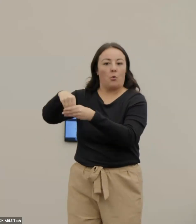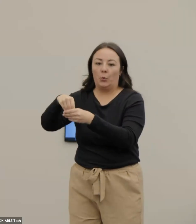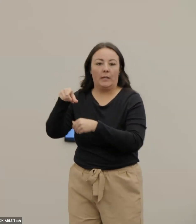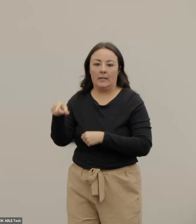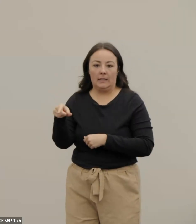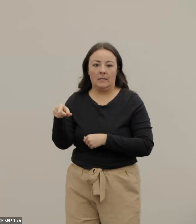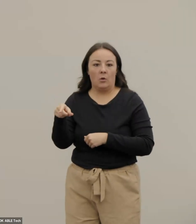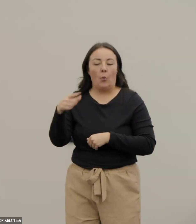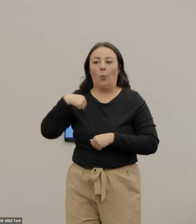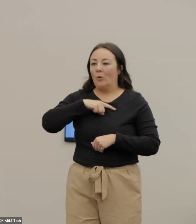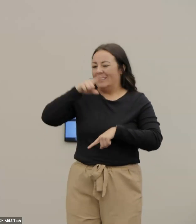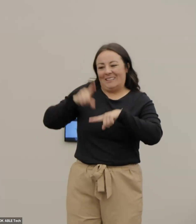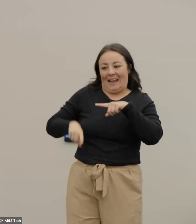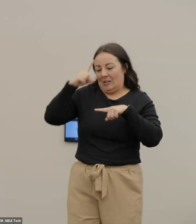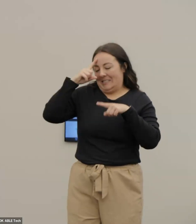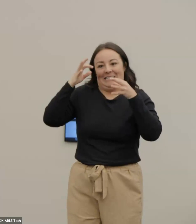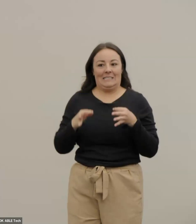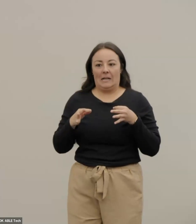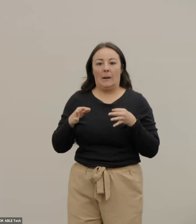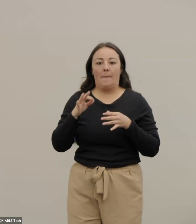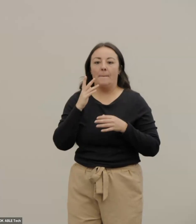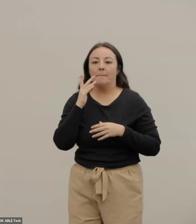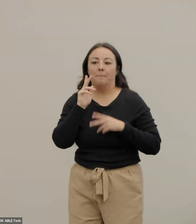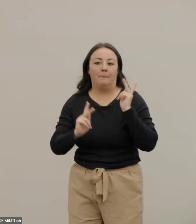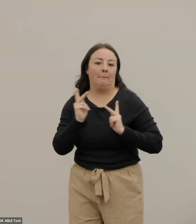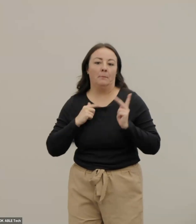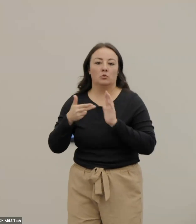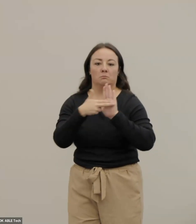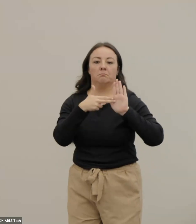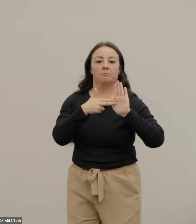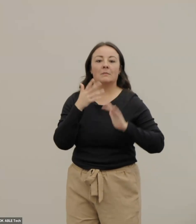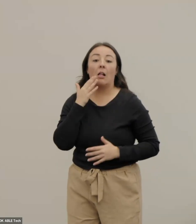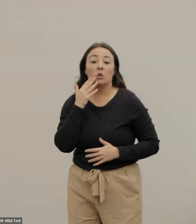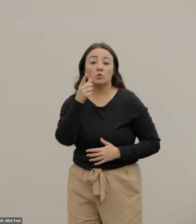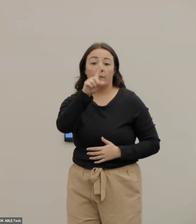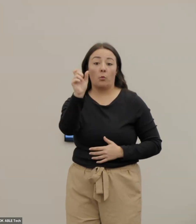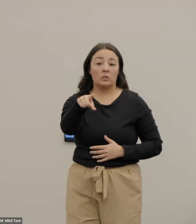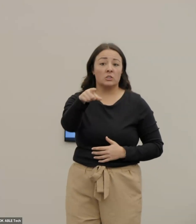Because we cannot dictate people's brand colors. Yes, sir. You have a question?